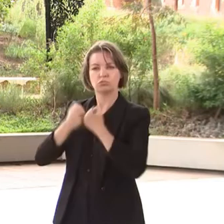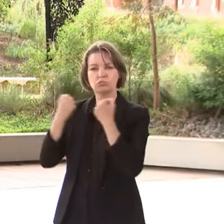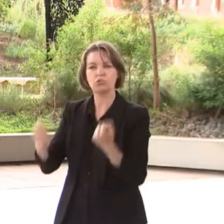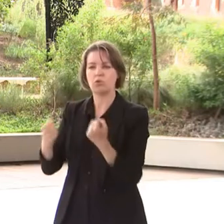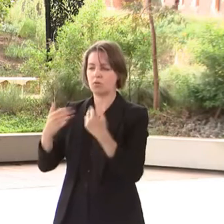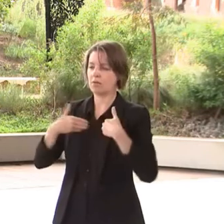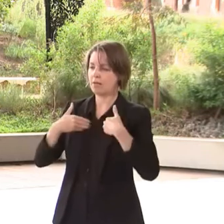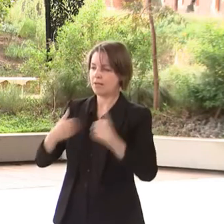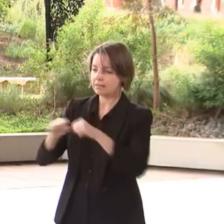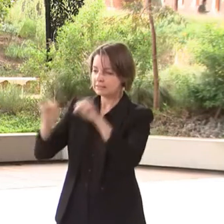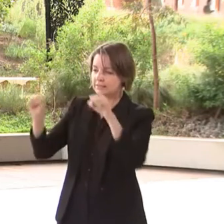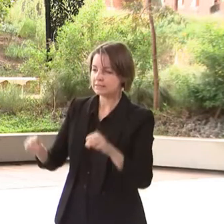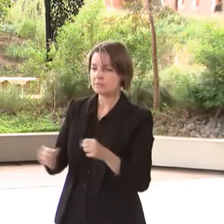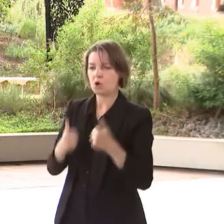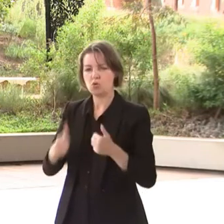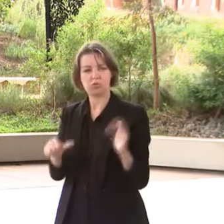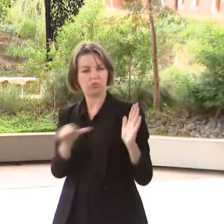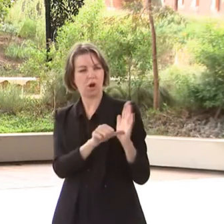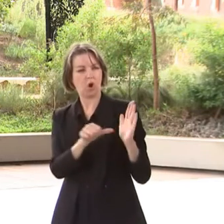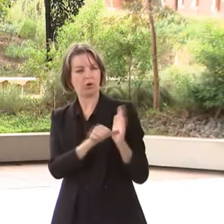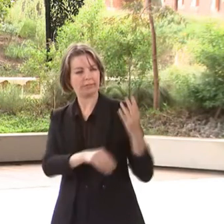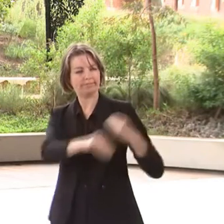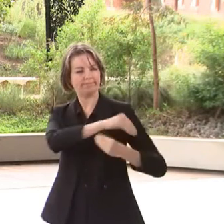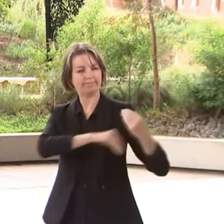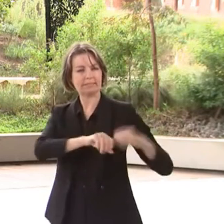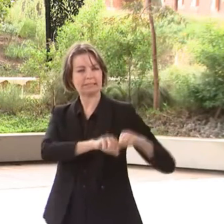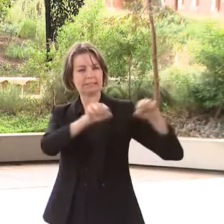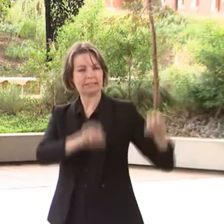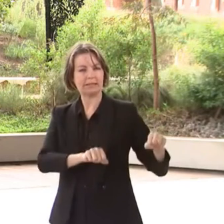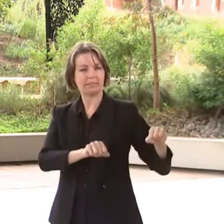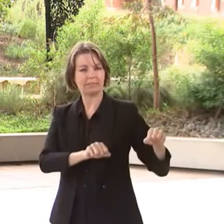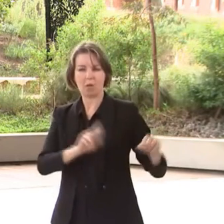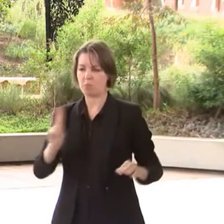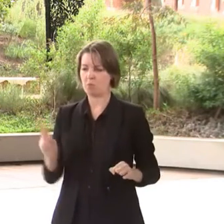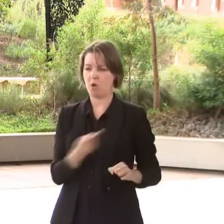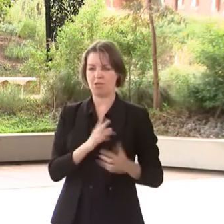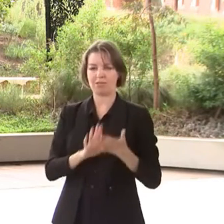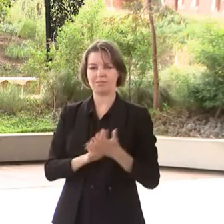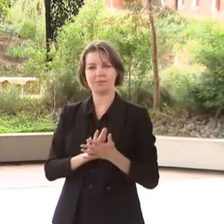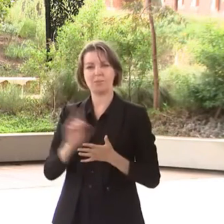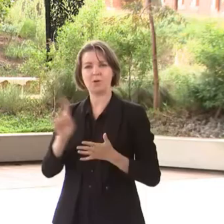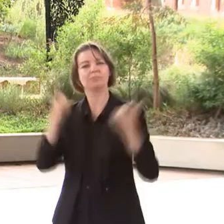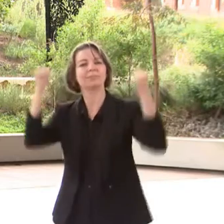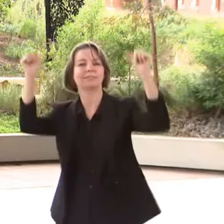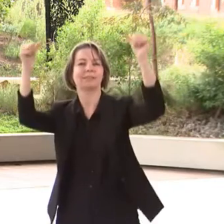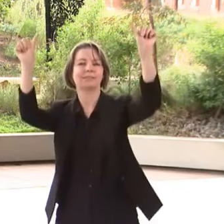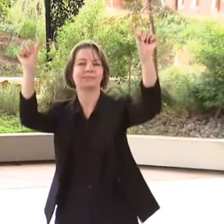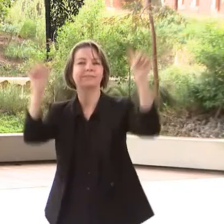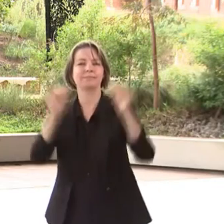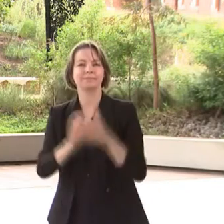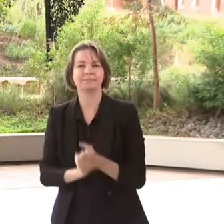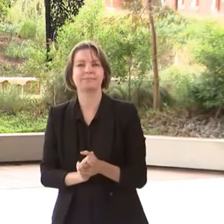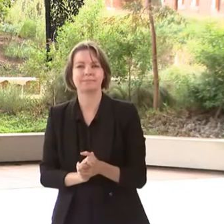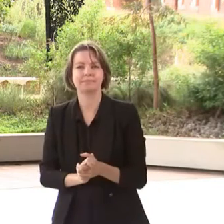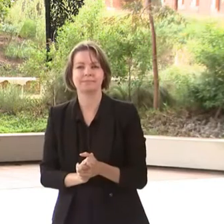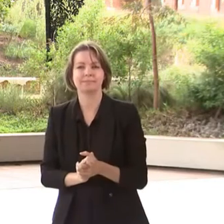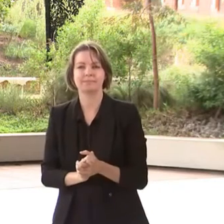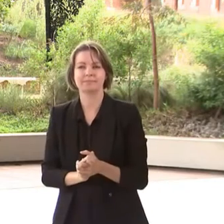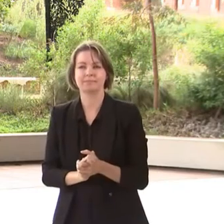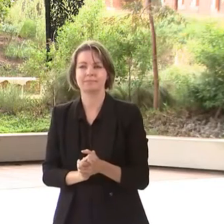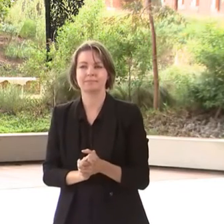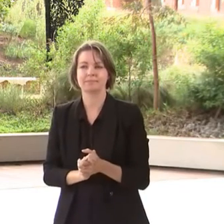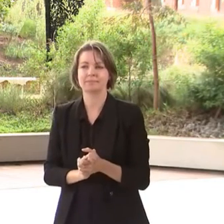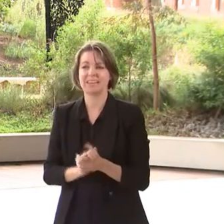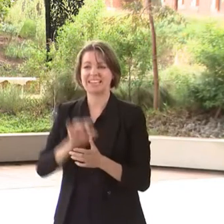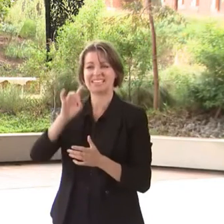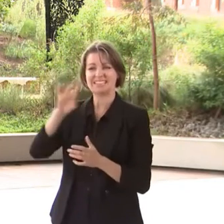economic system, that sets you up for success. And that's what we saw, that's what we've seen in our health system here. 10 years